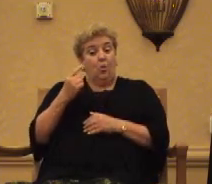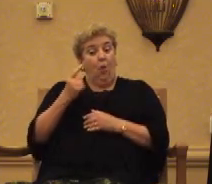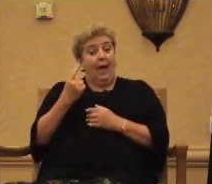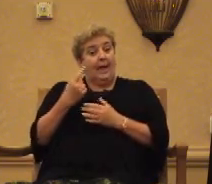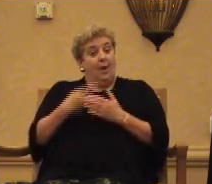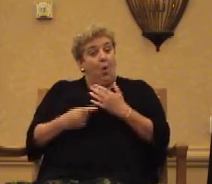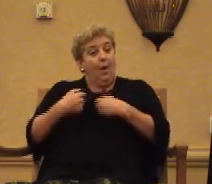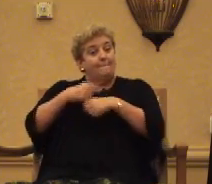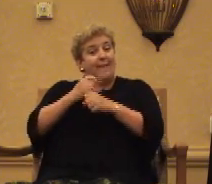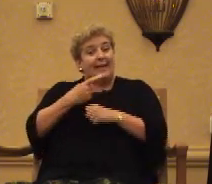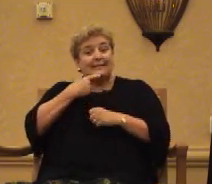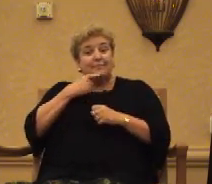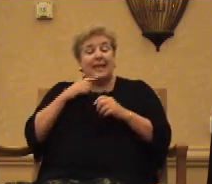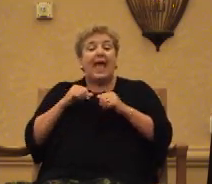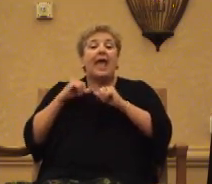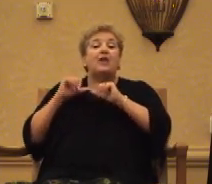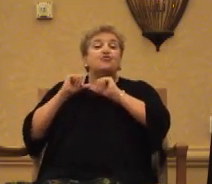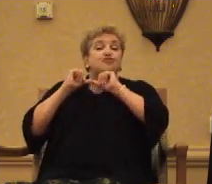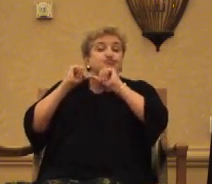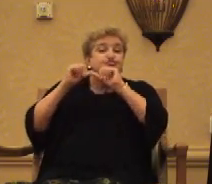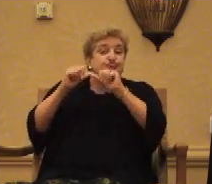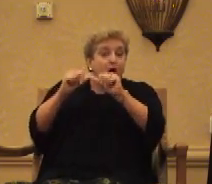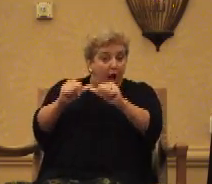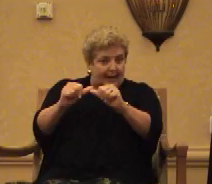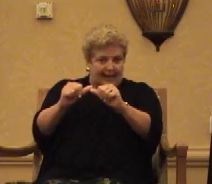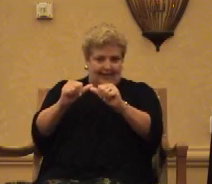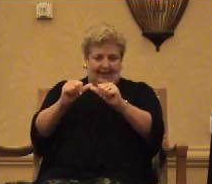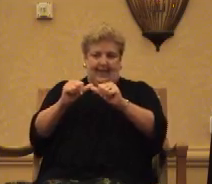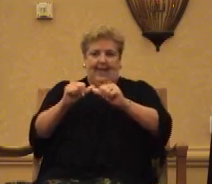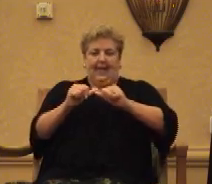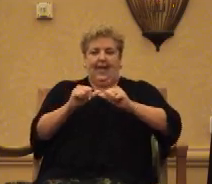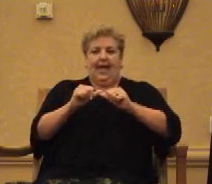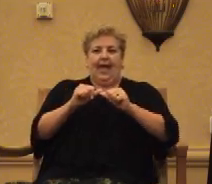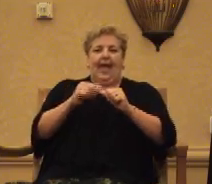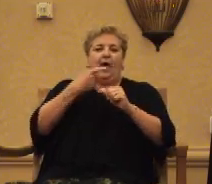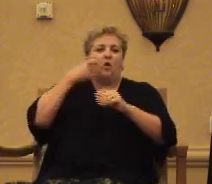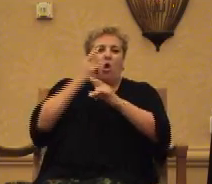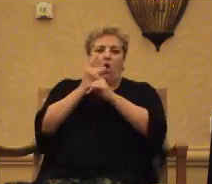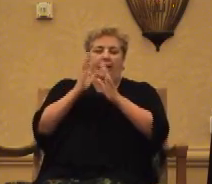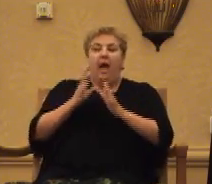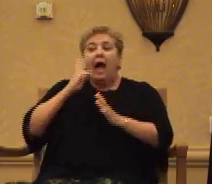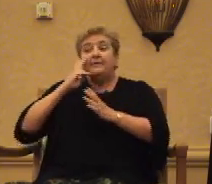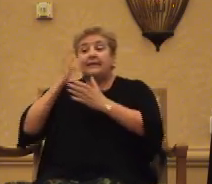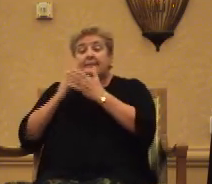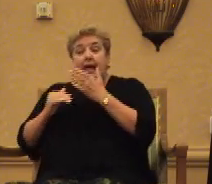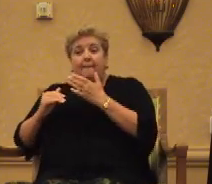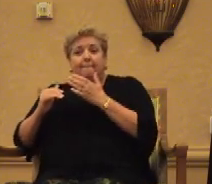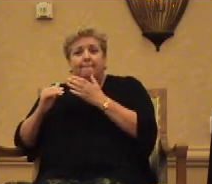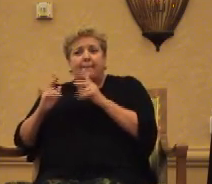alcoholic, because there's alcoholics, I believe, I've seen some, that their alcoholism ends at that